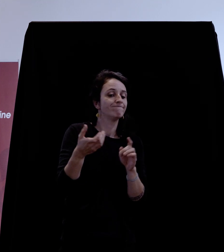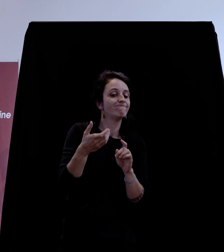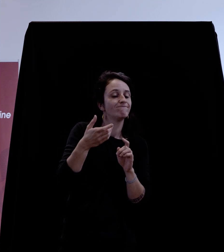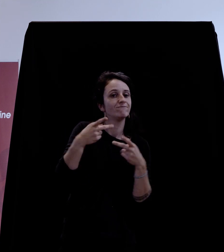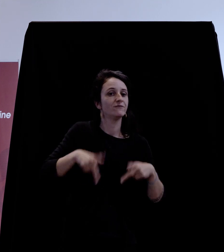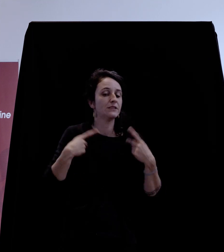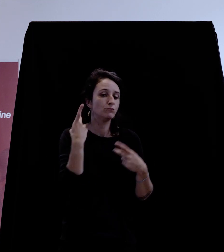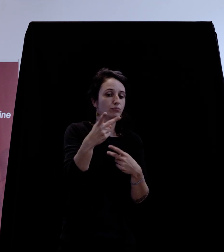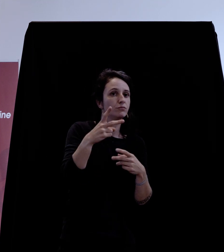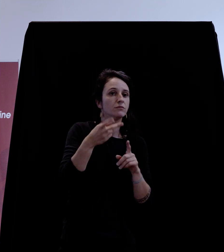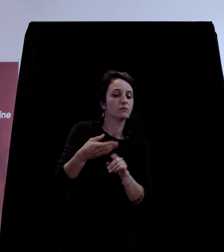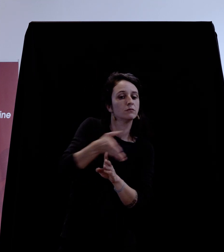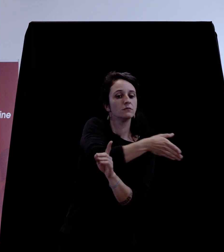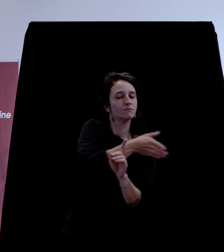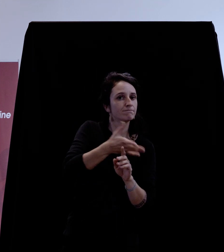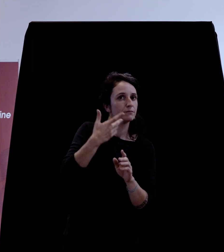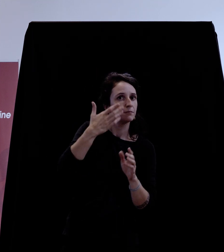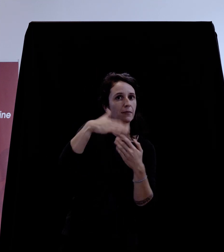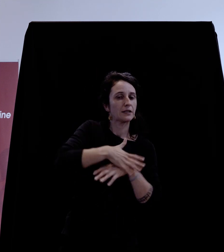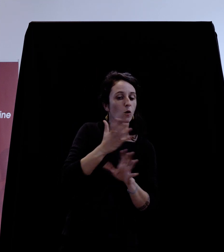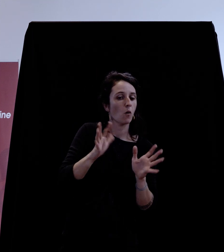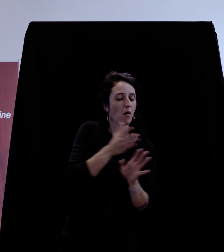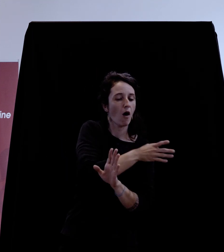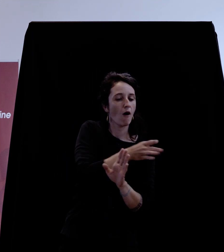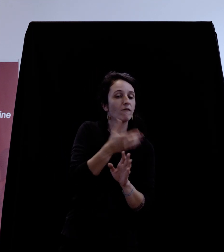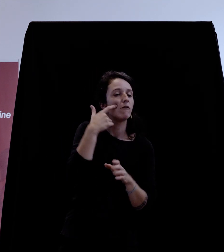Then factors in the immediate environment, what's going on right now?